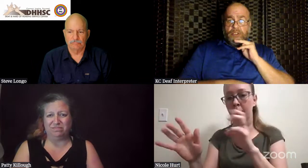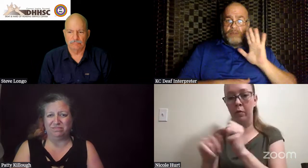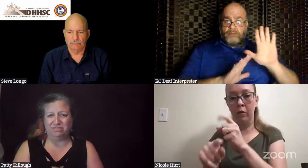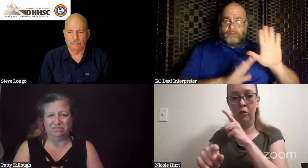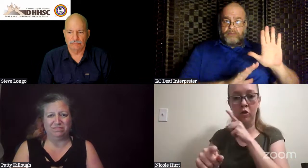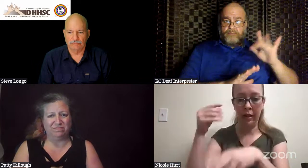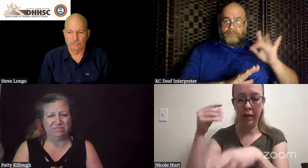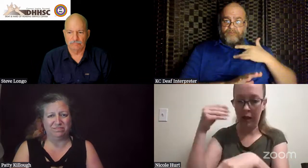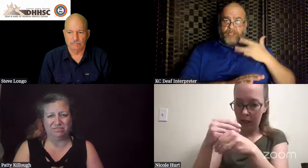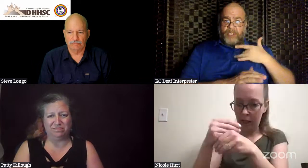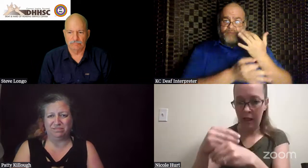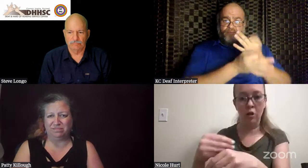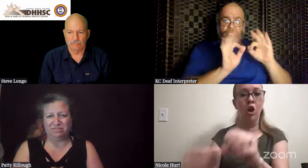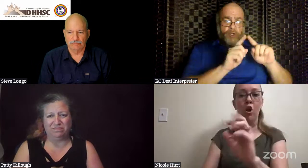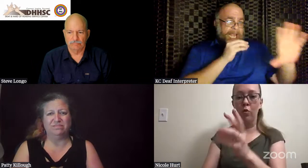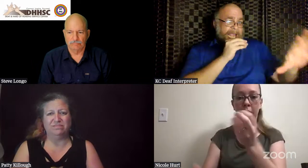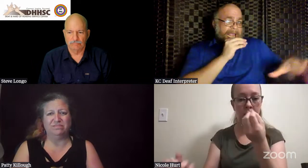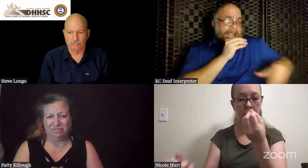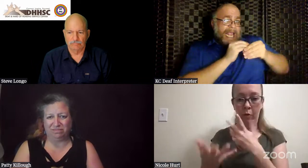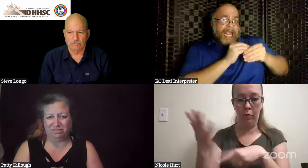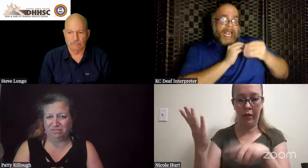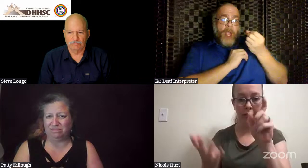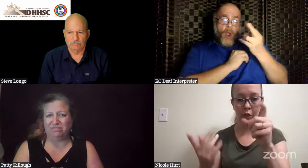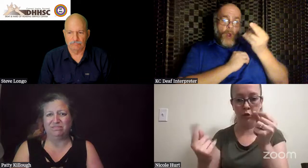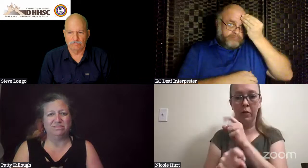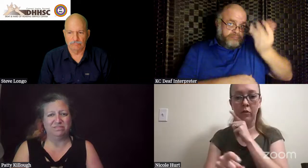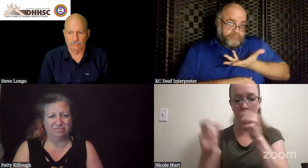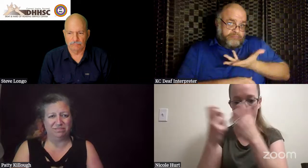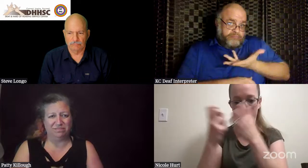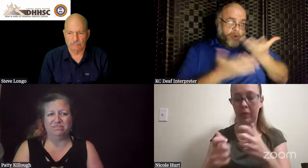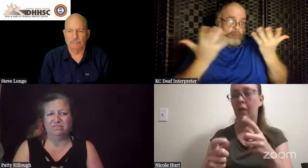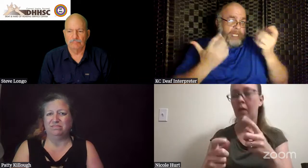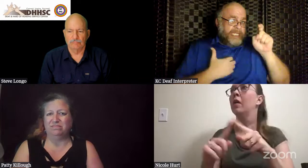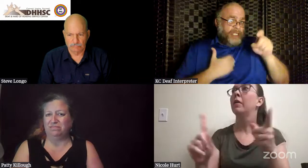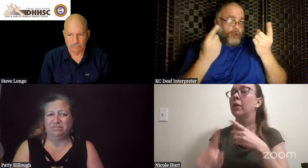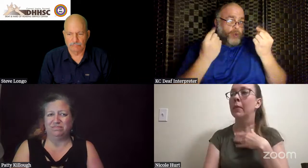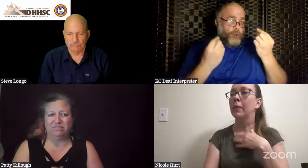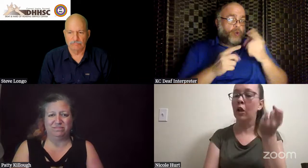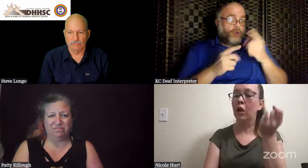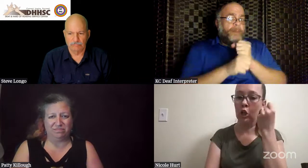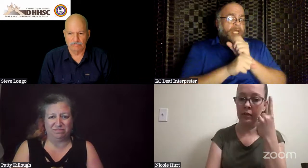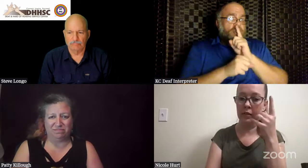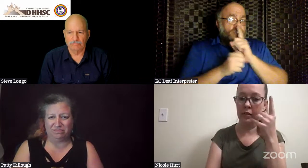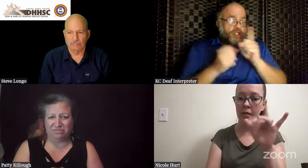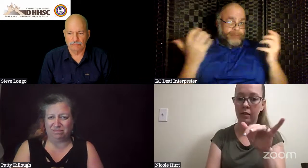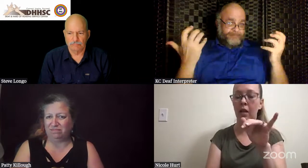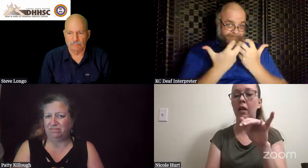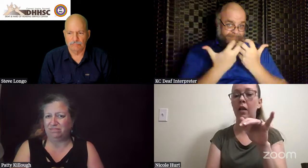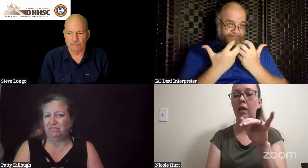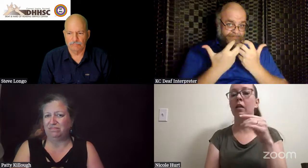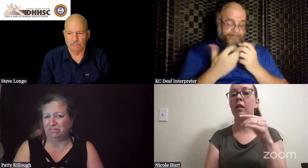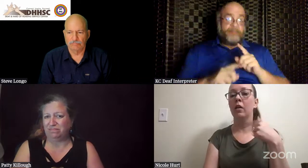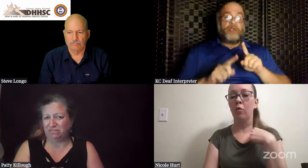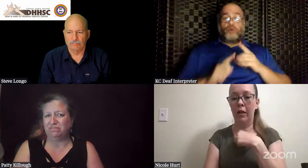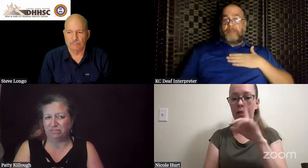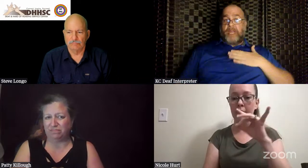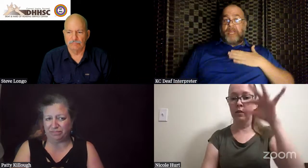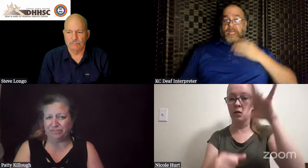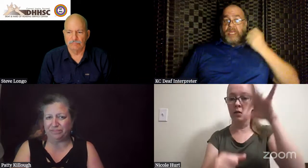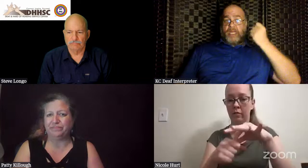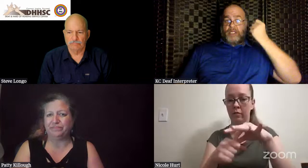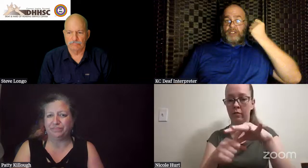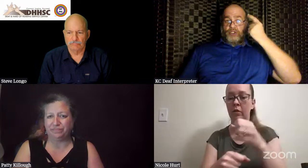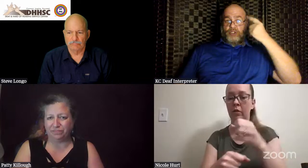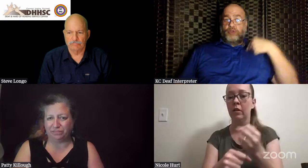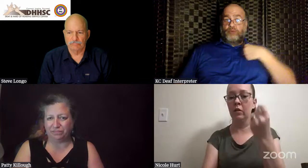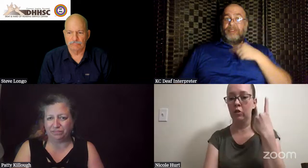in the discussions that we've had, and Michelle, please feel free to add any information that you think is applicable, but we